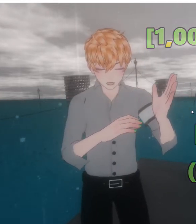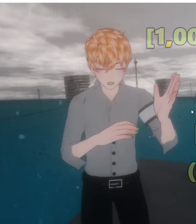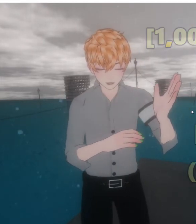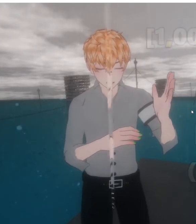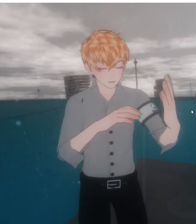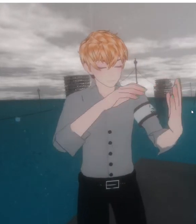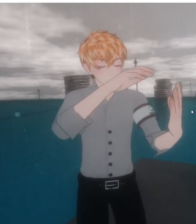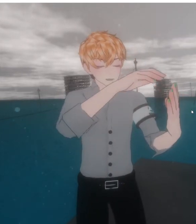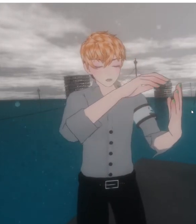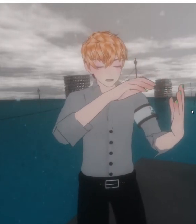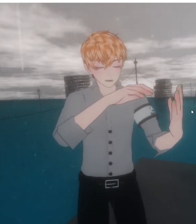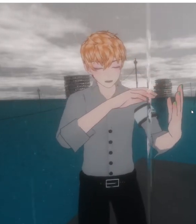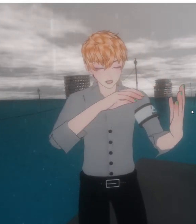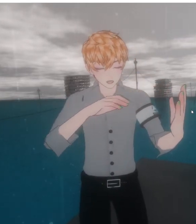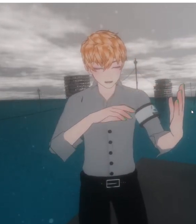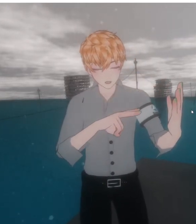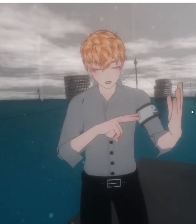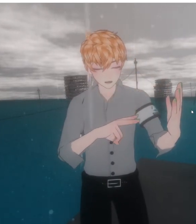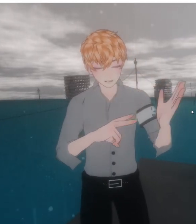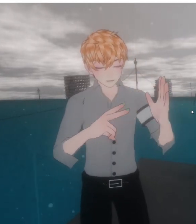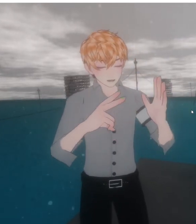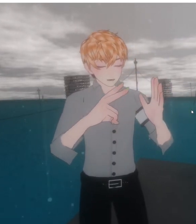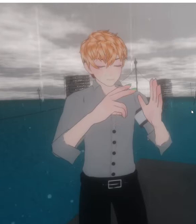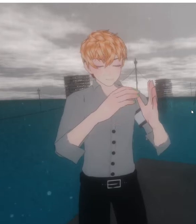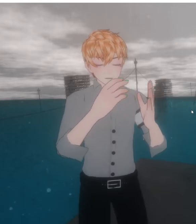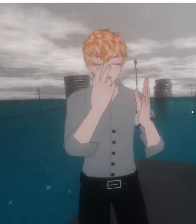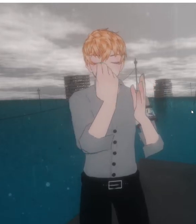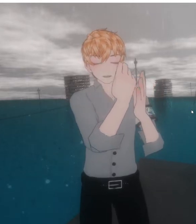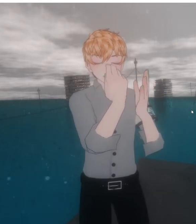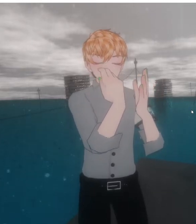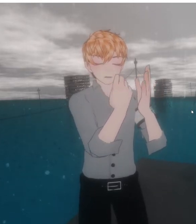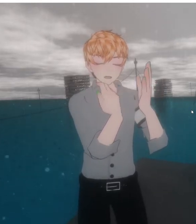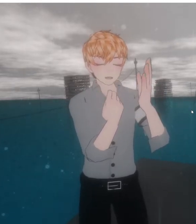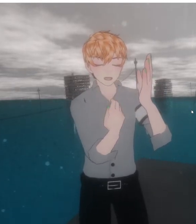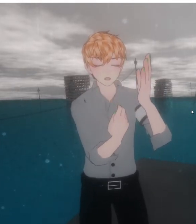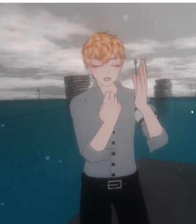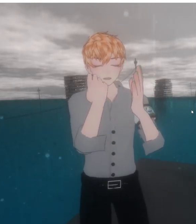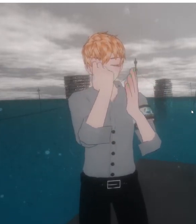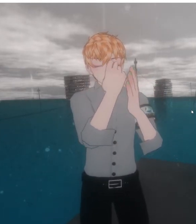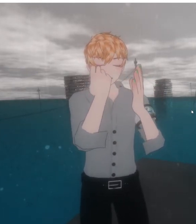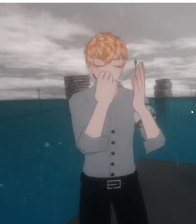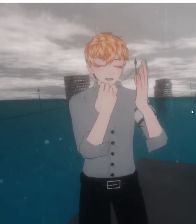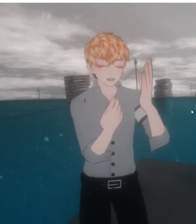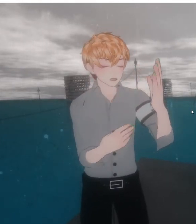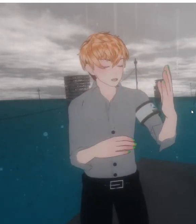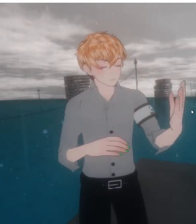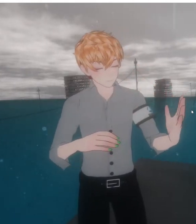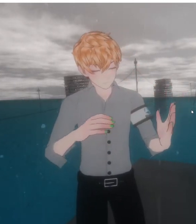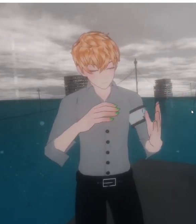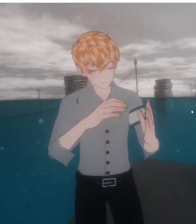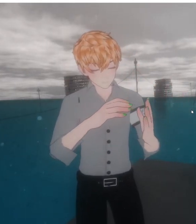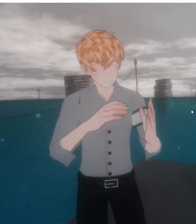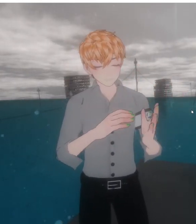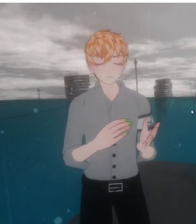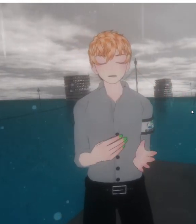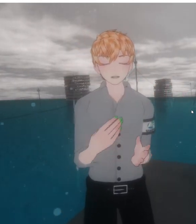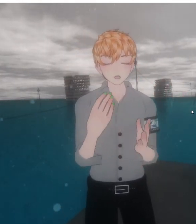down, because you read down a list, then it's still clear. I don't like doing a list like that. So that would be an